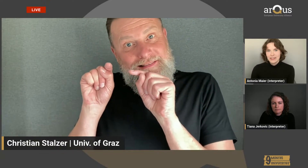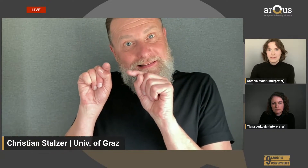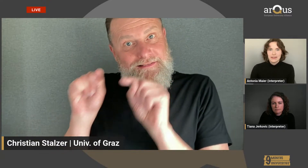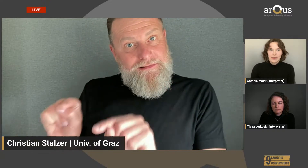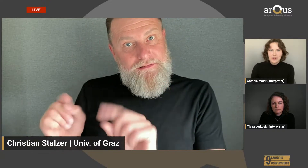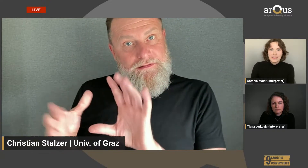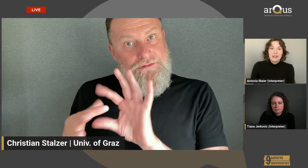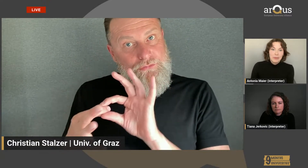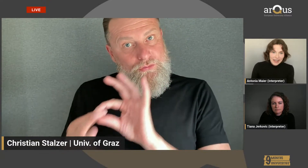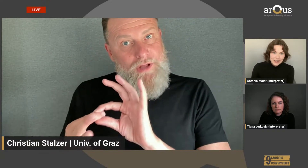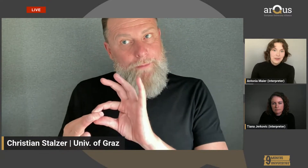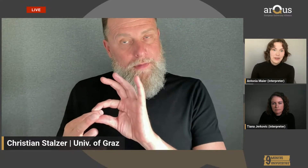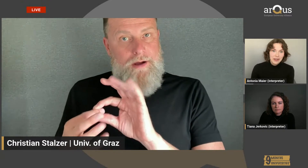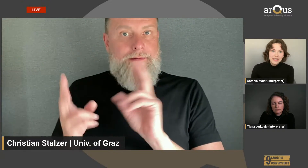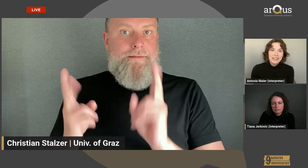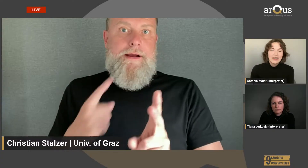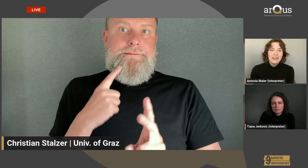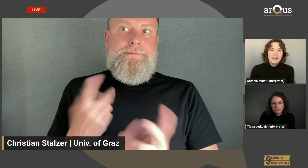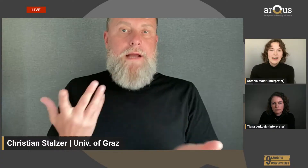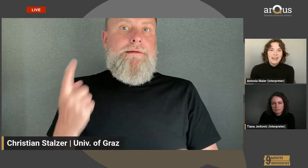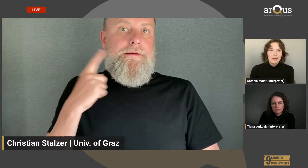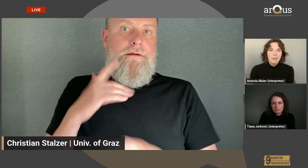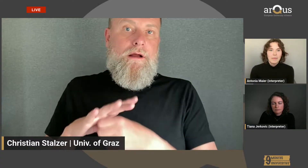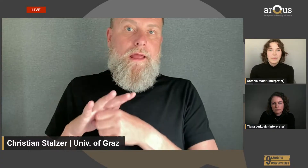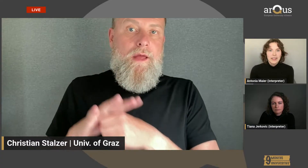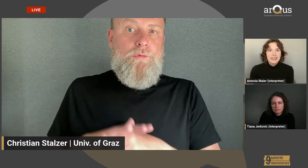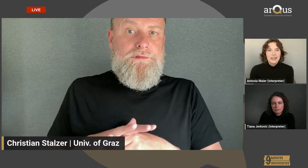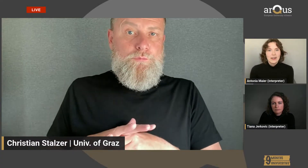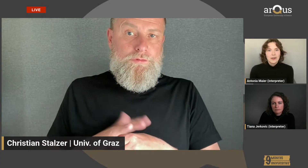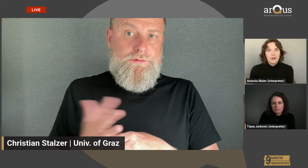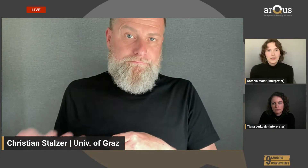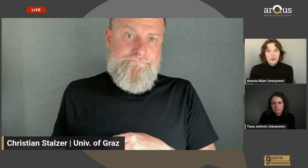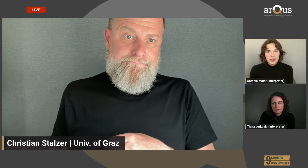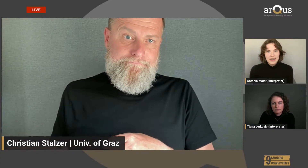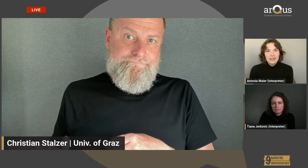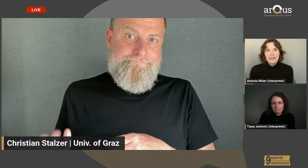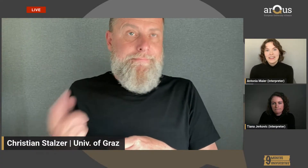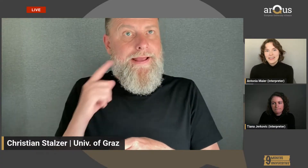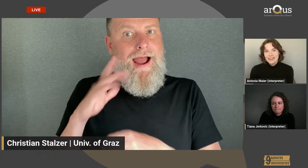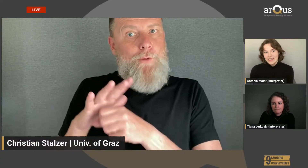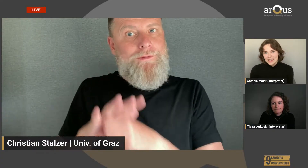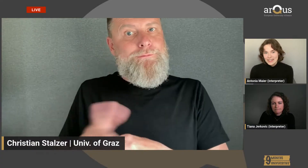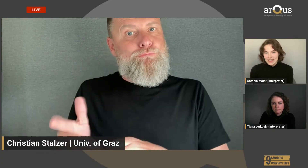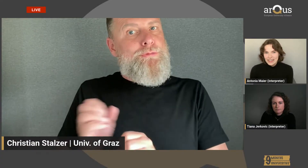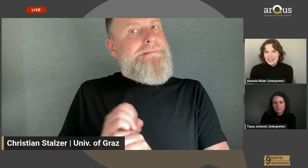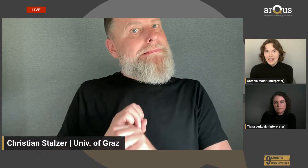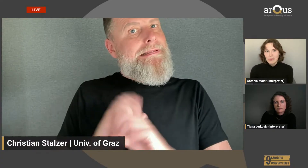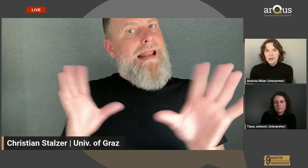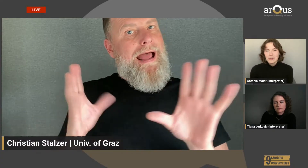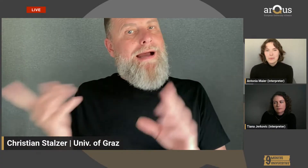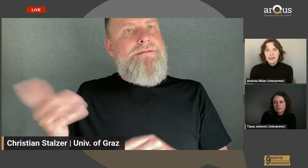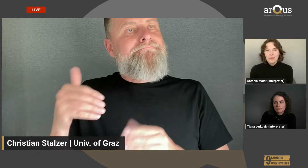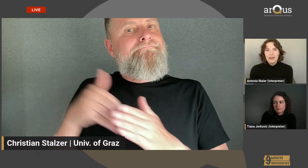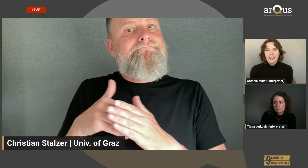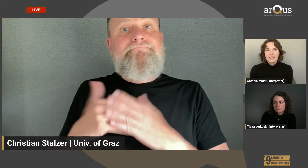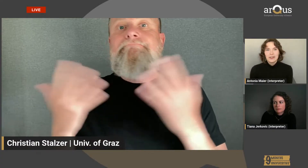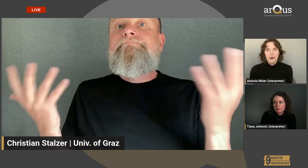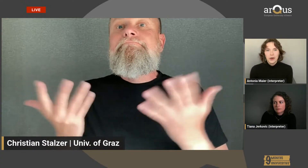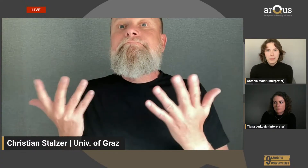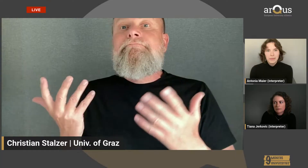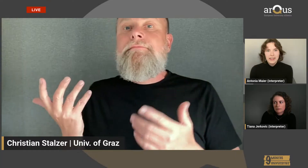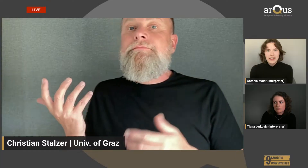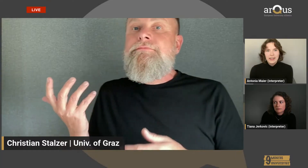or not, if the laws are in place or not. But concerning these things, I want to bring up